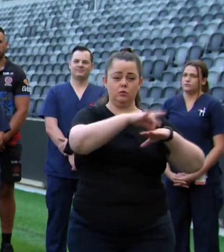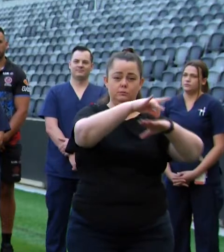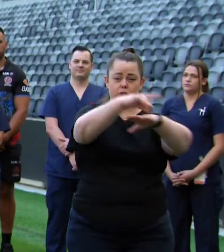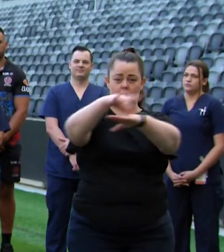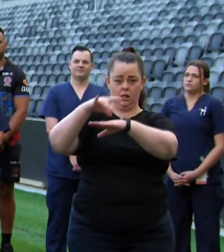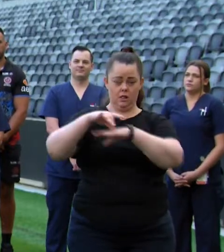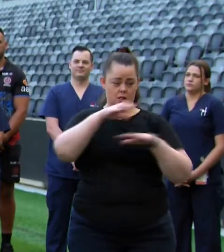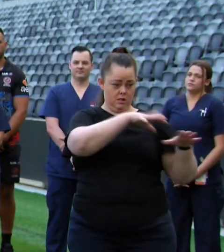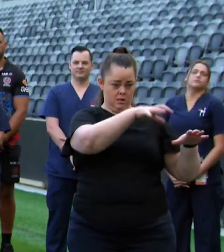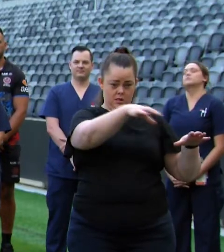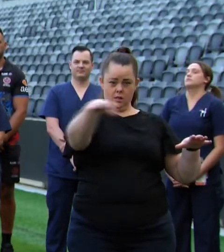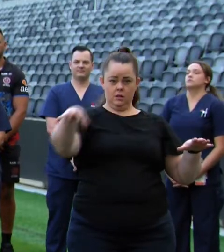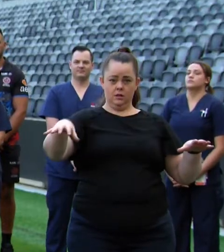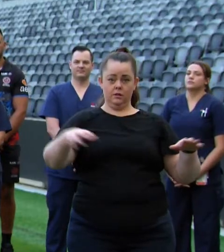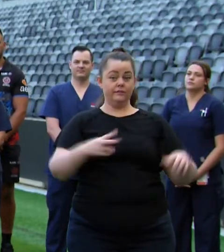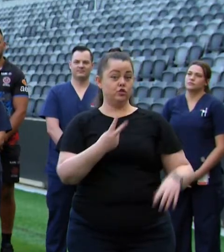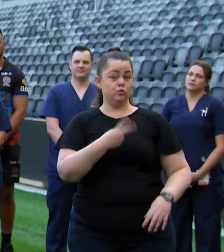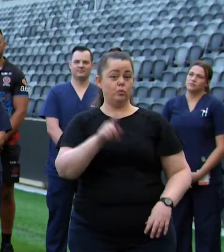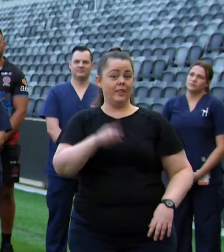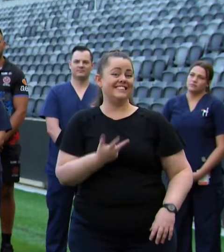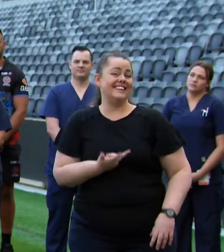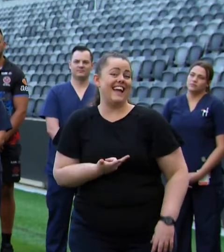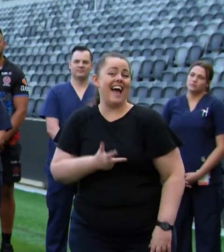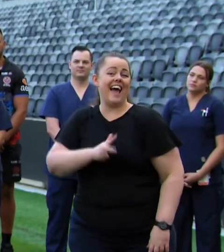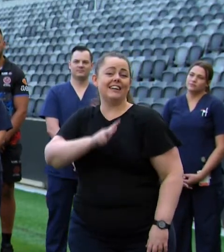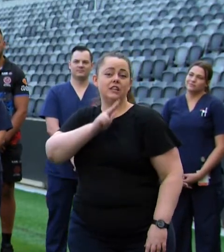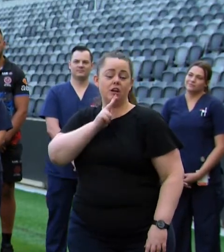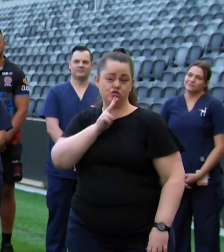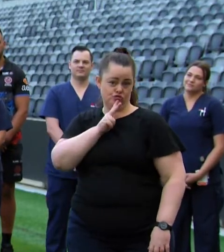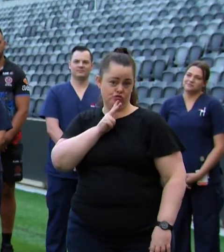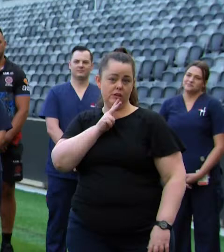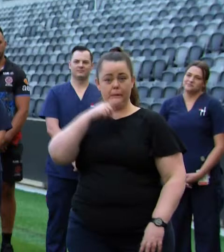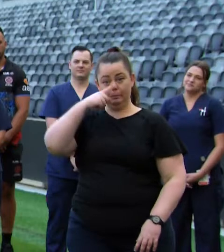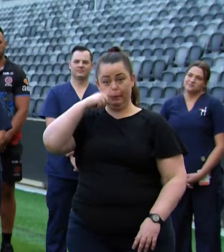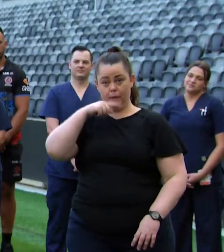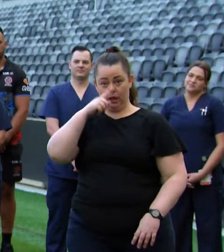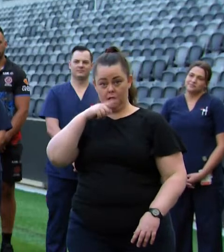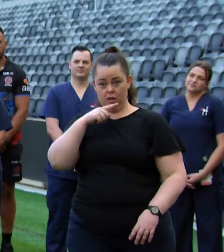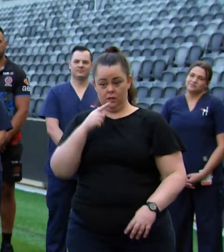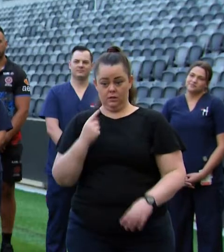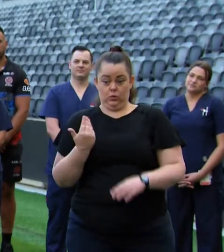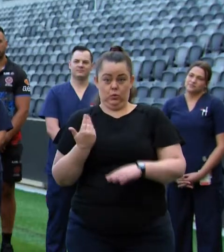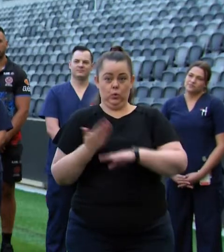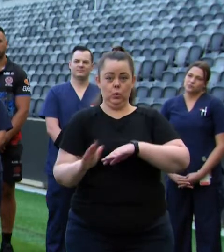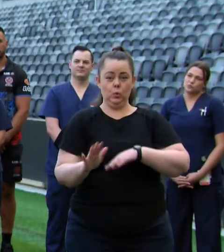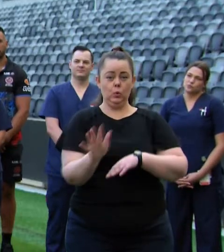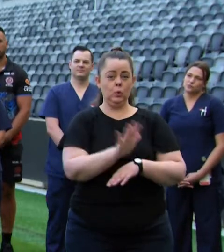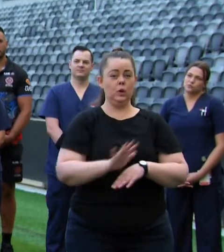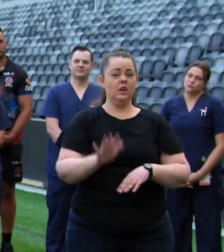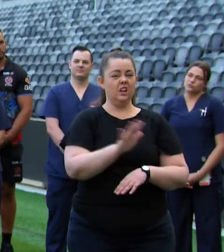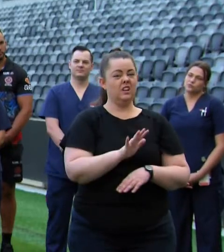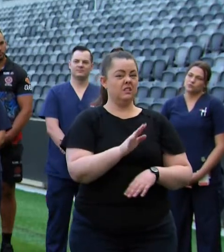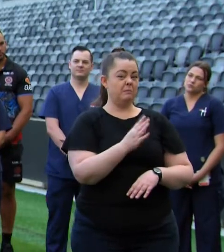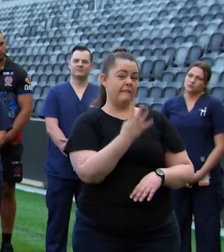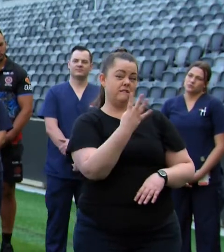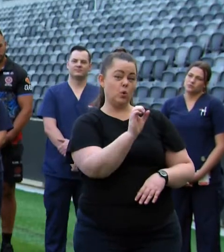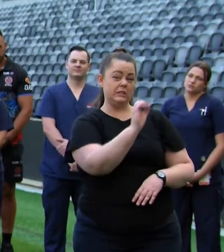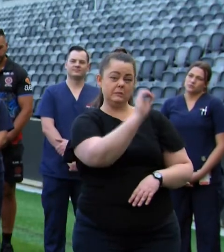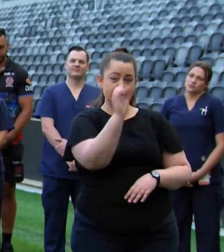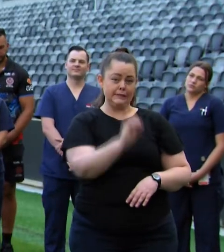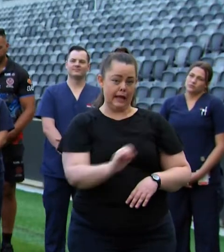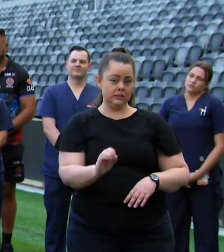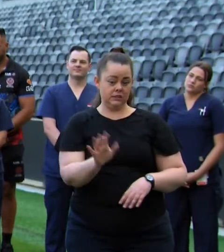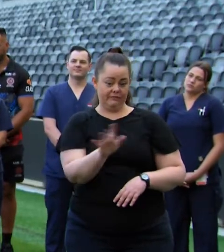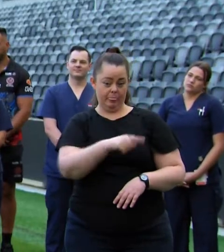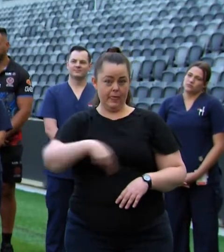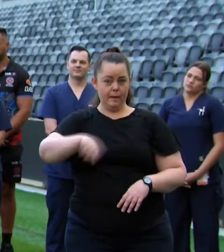2,800, there is about 1,200. So between 33% to 40% of all of those staff are going